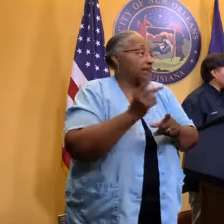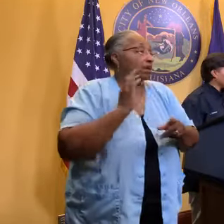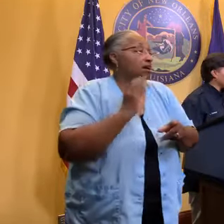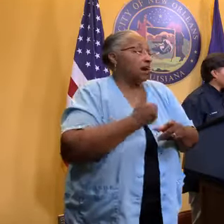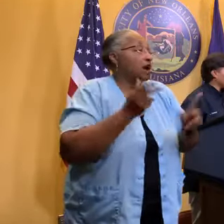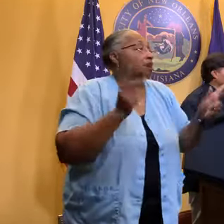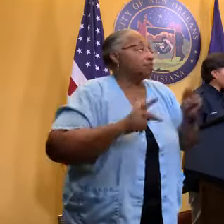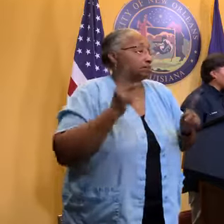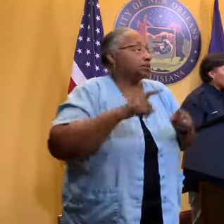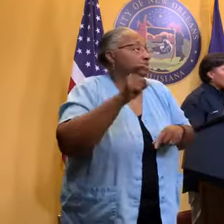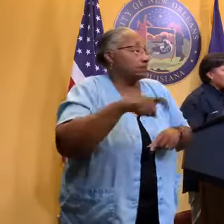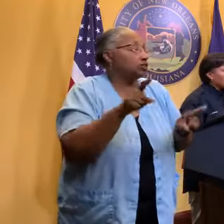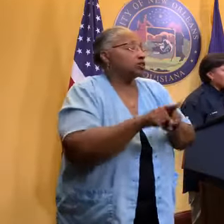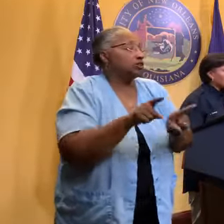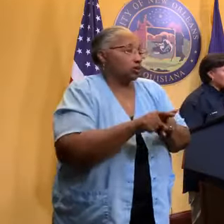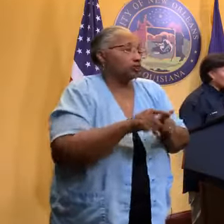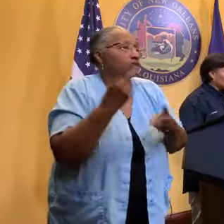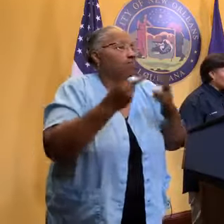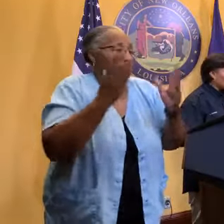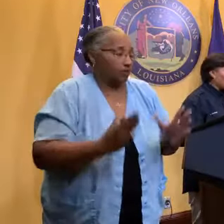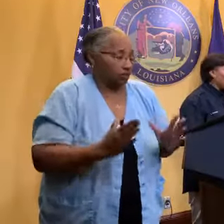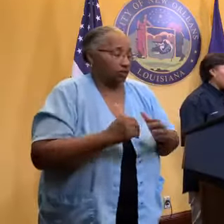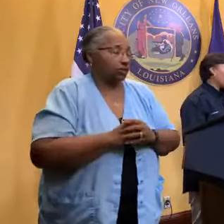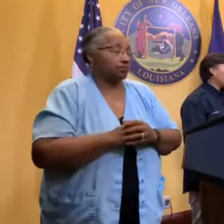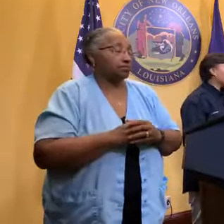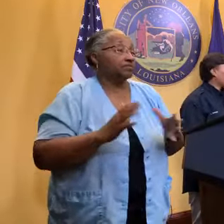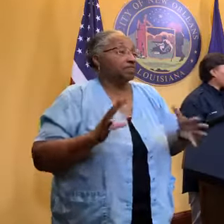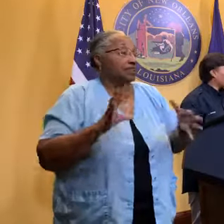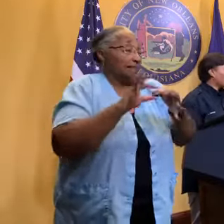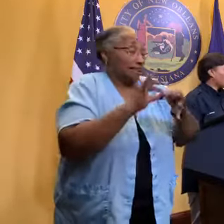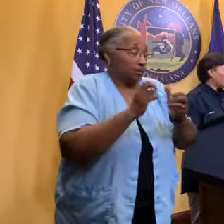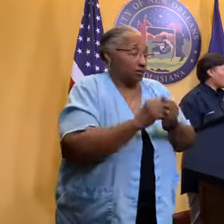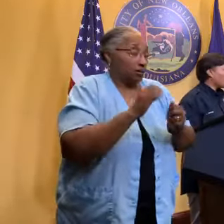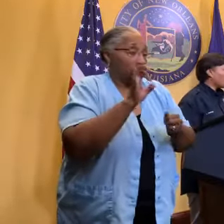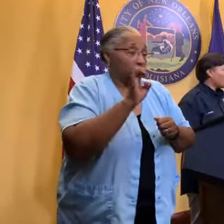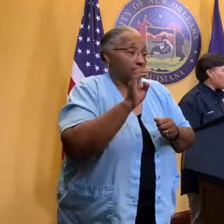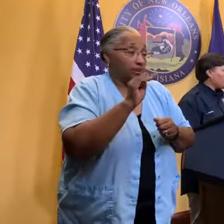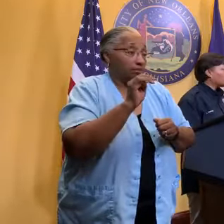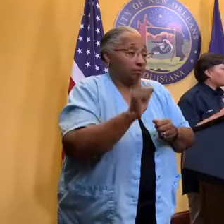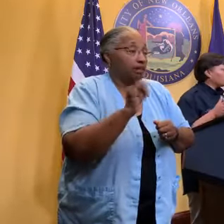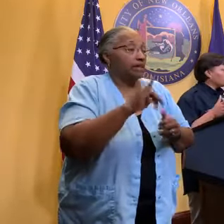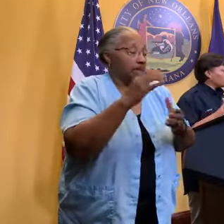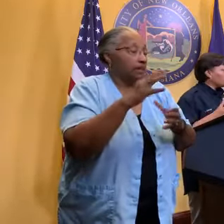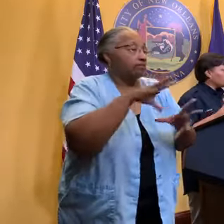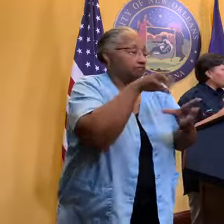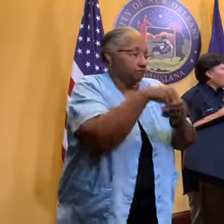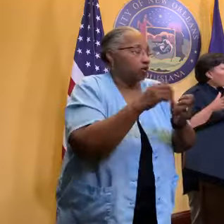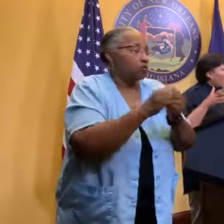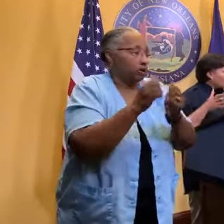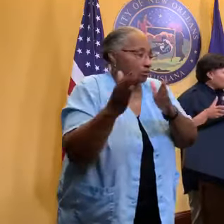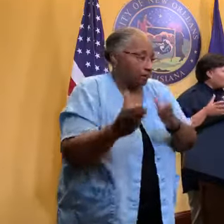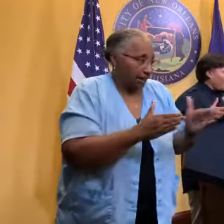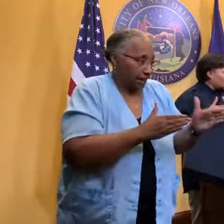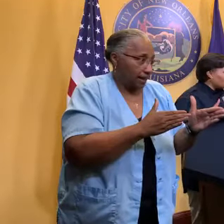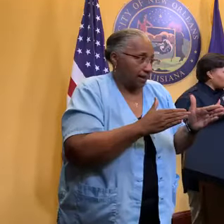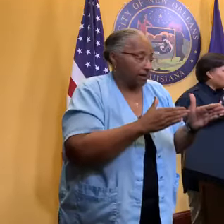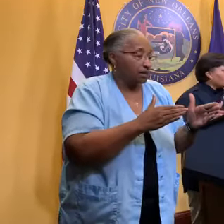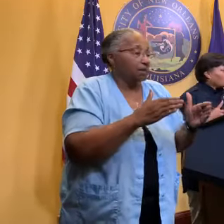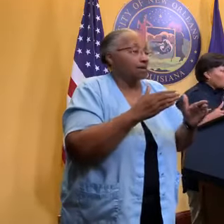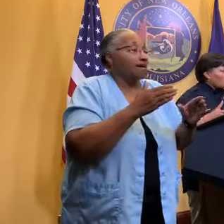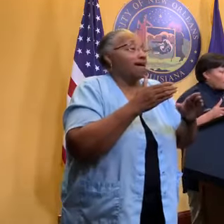as visitors who are here. As it relates to FEMA, that is a part of the plan as we have shifted to